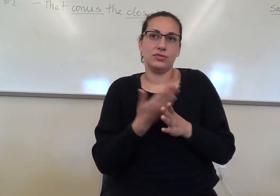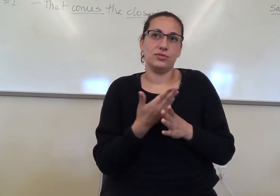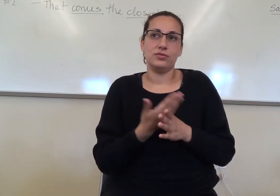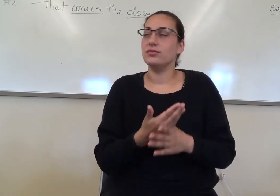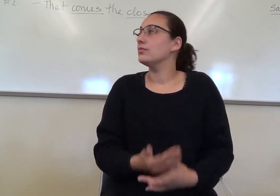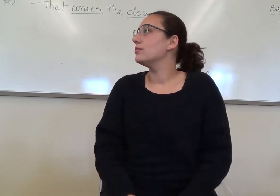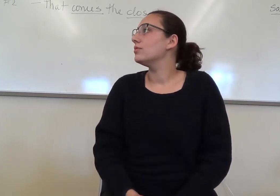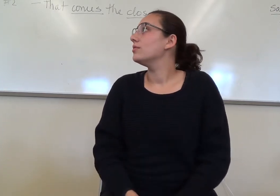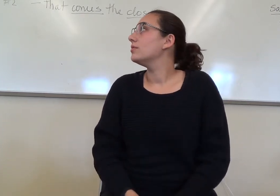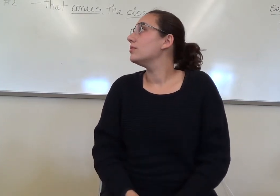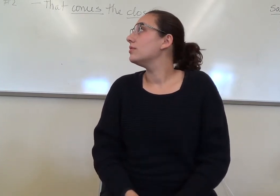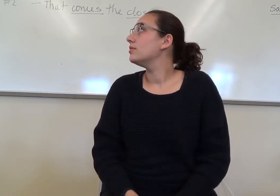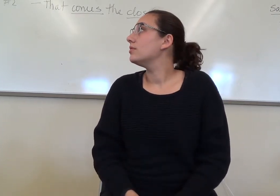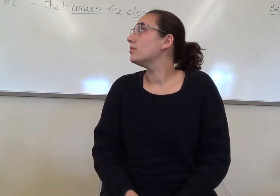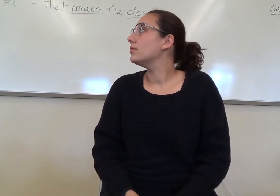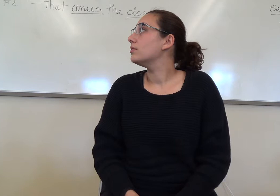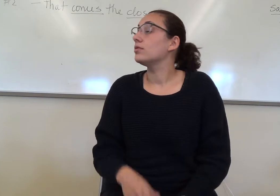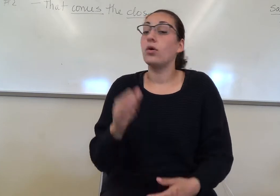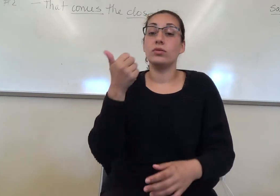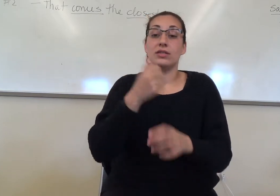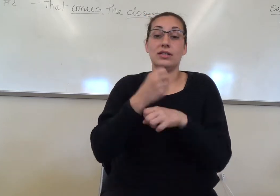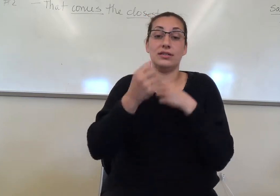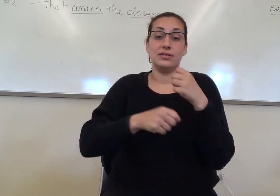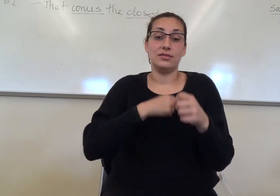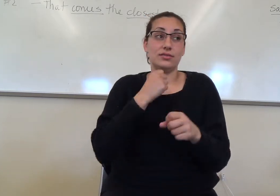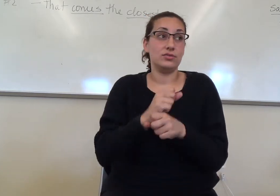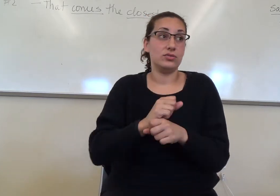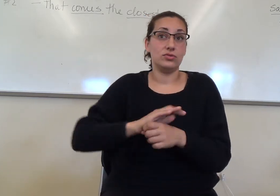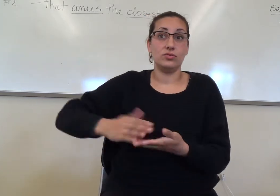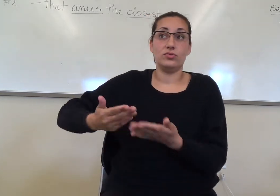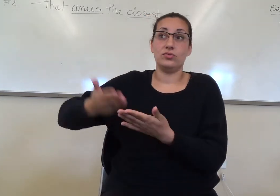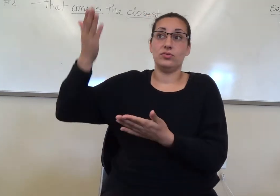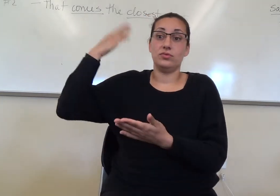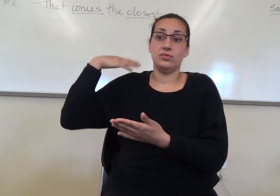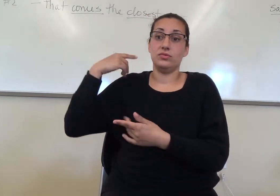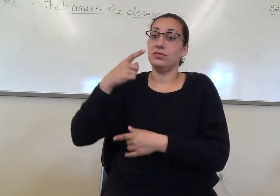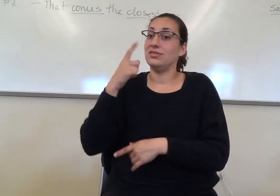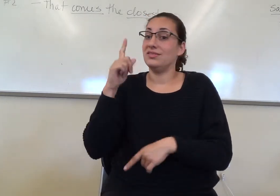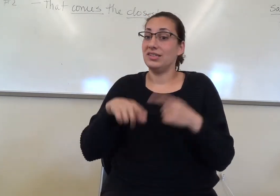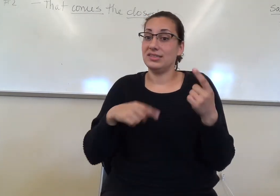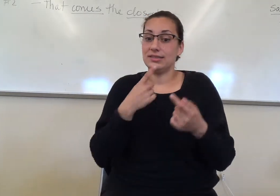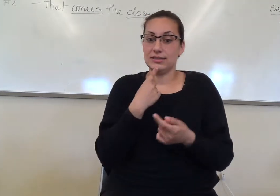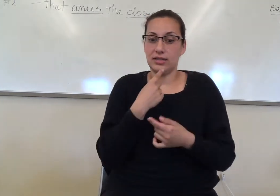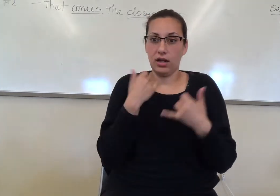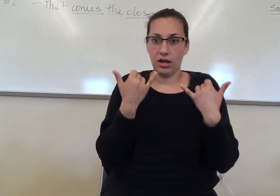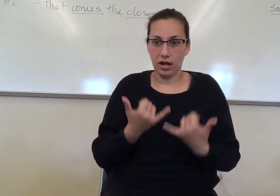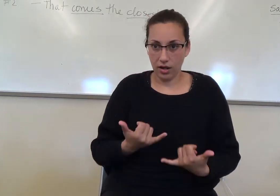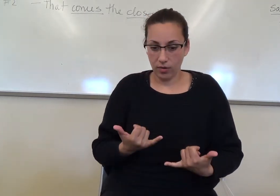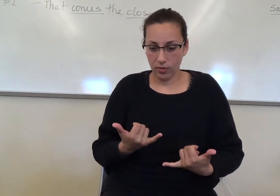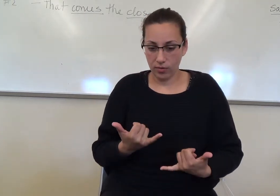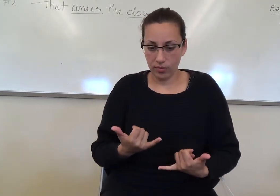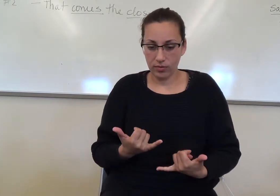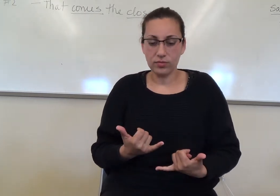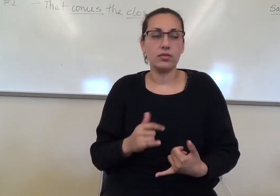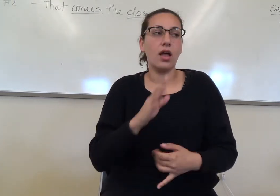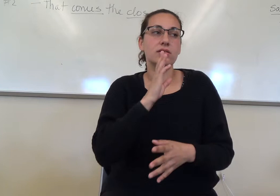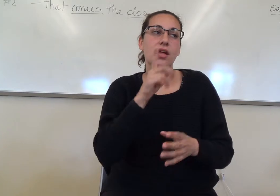Statements 10 years earlier that she could not now repeat word for word. That's a reference to remembering long